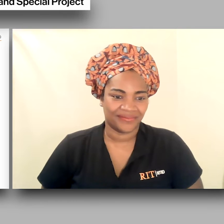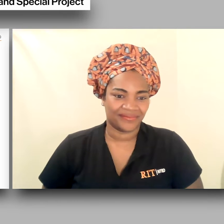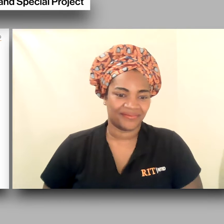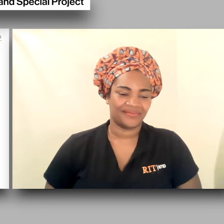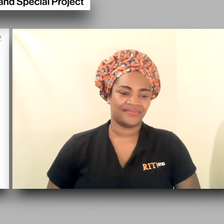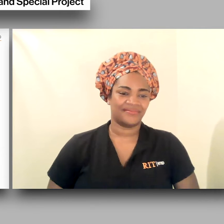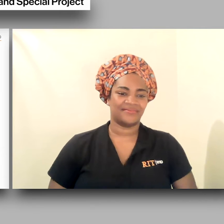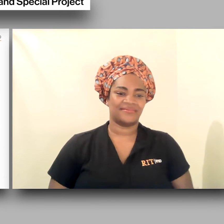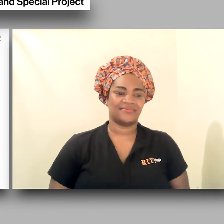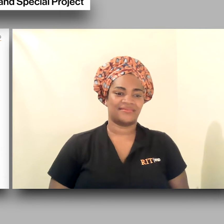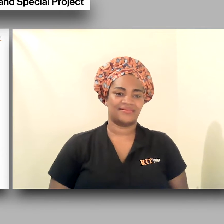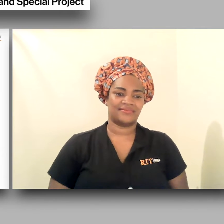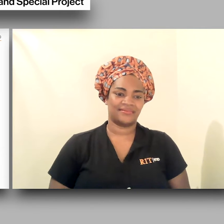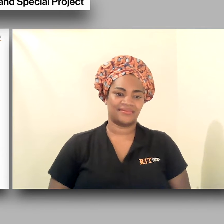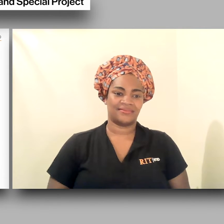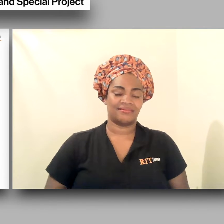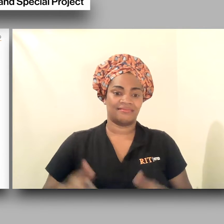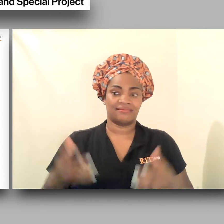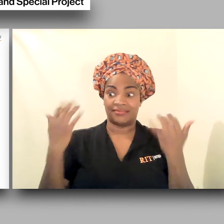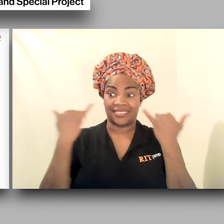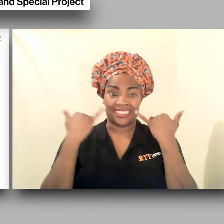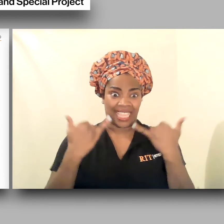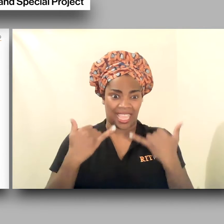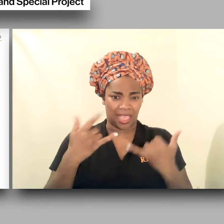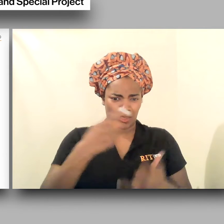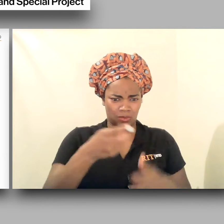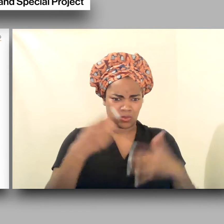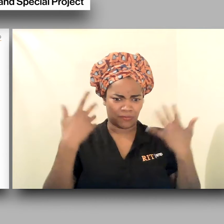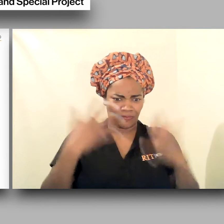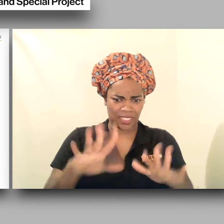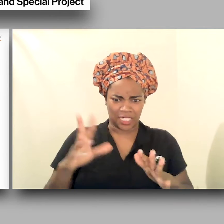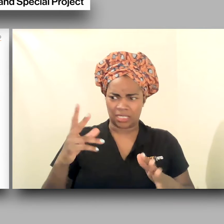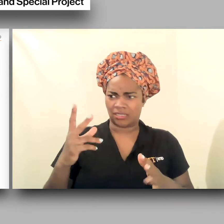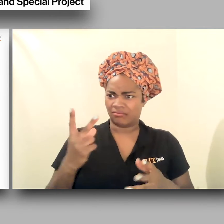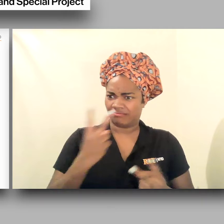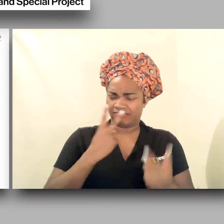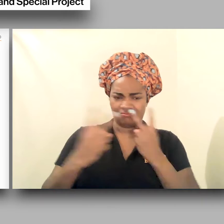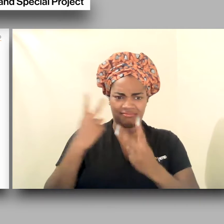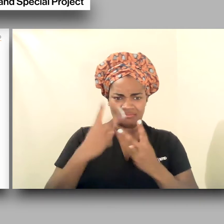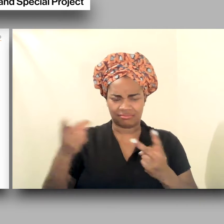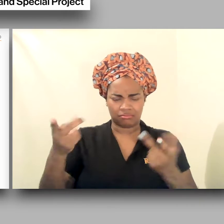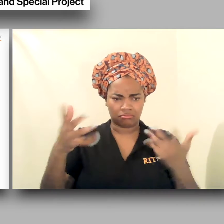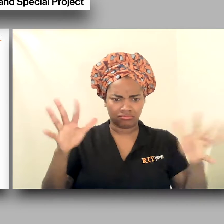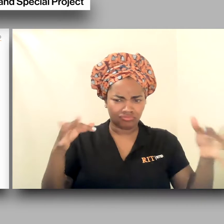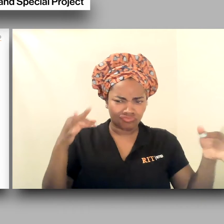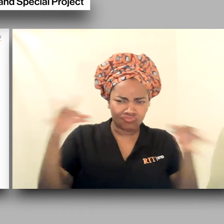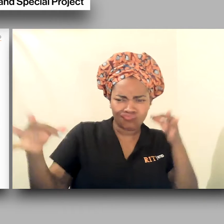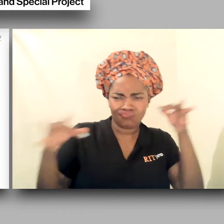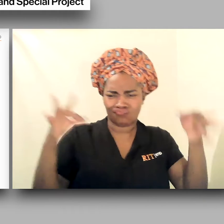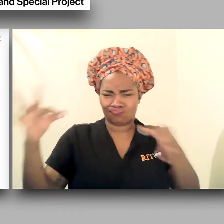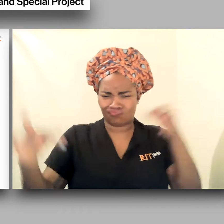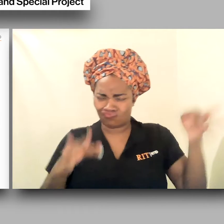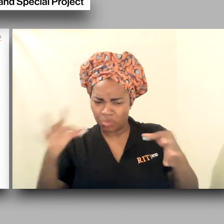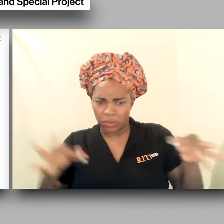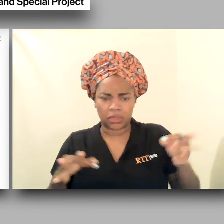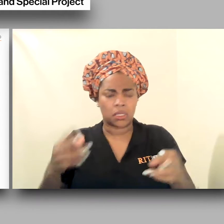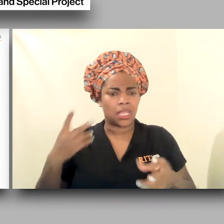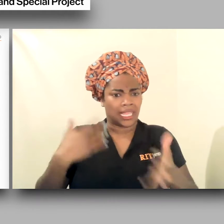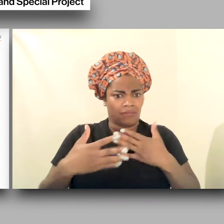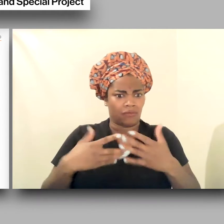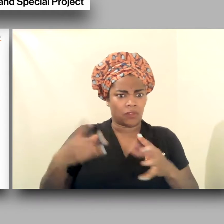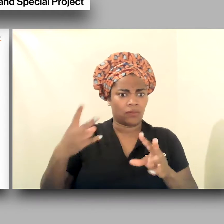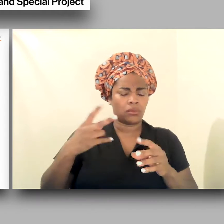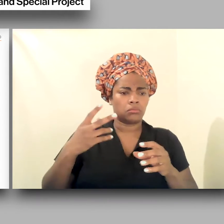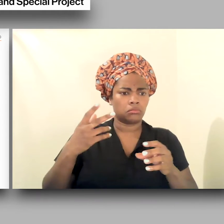Now, as you can see, she was able to describe the whole thing, and that